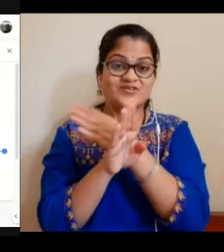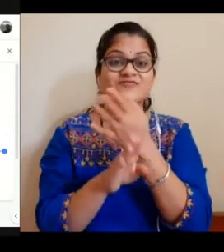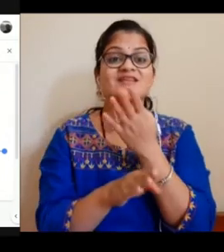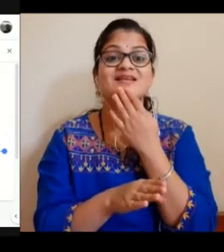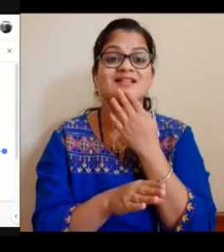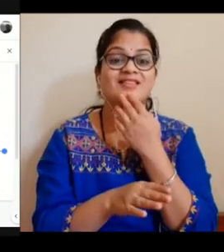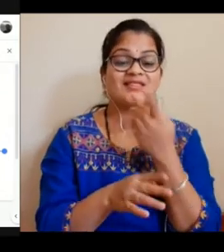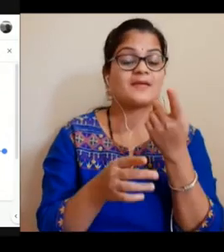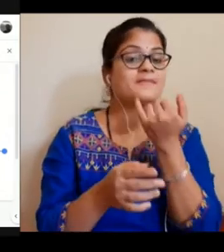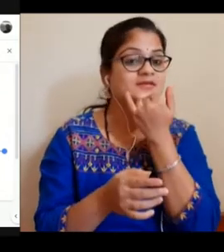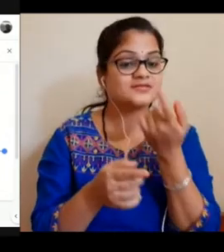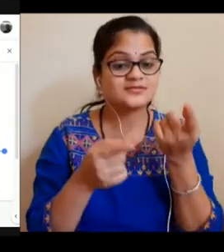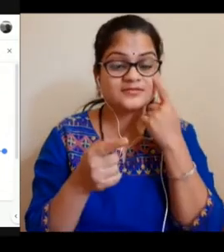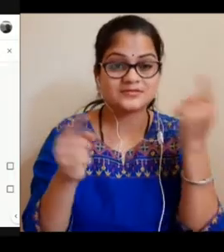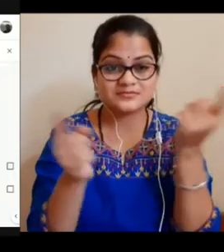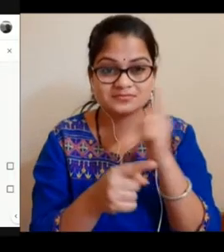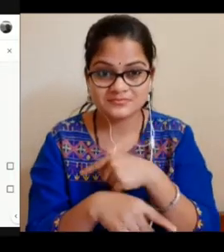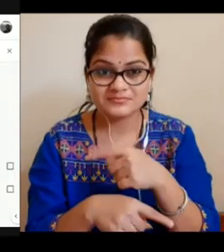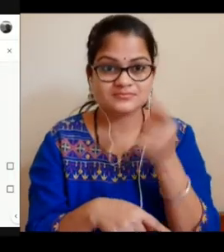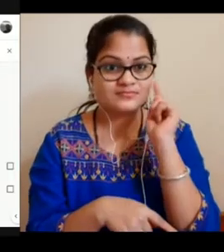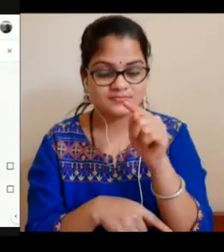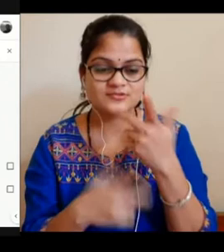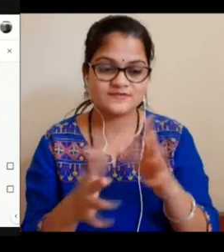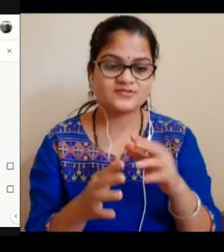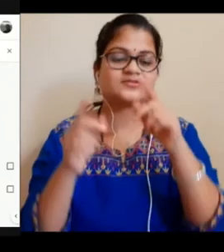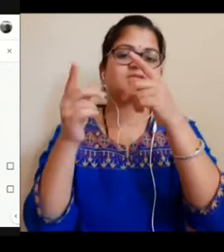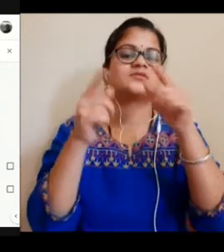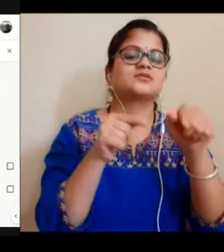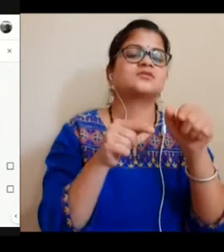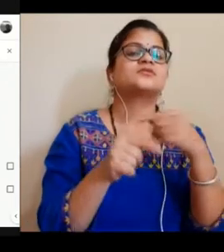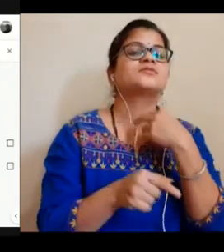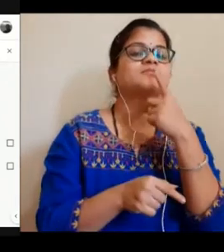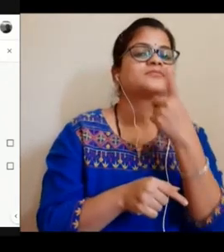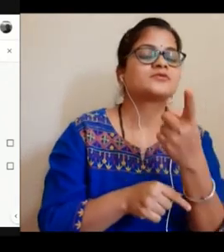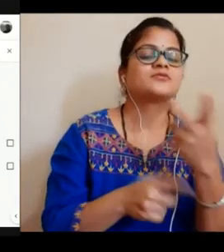plays automatically. And now I'm going to link these two to